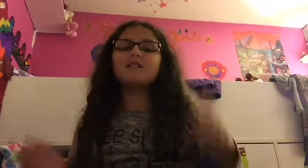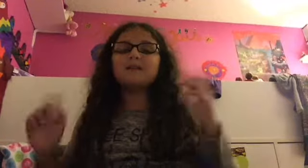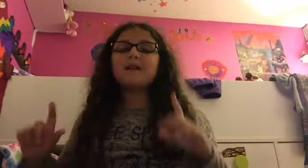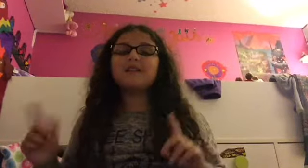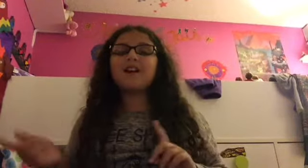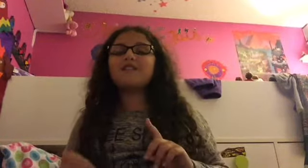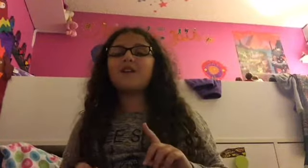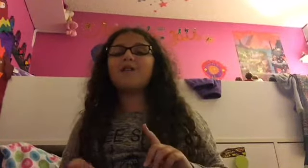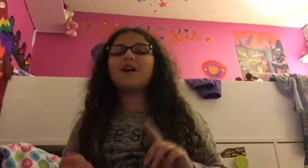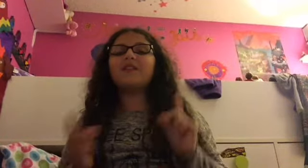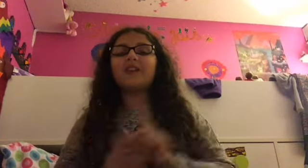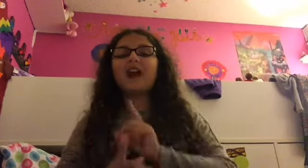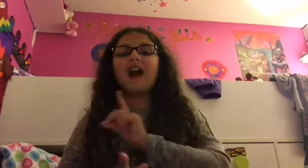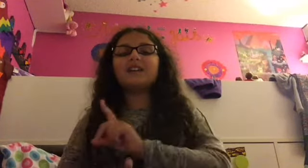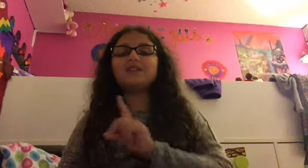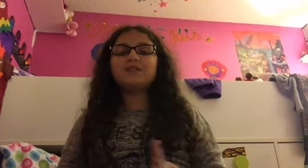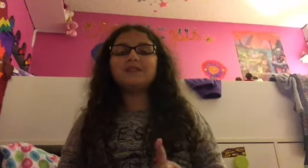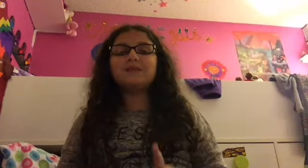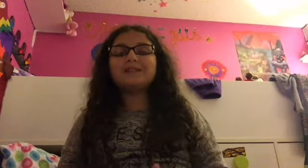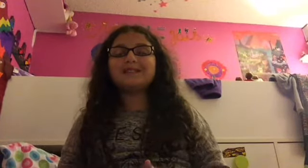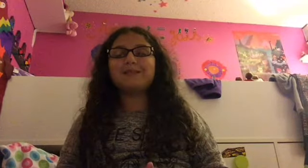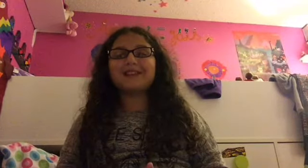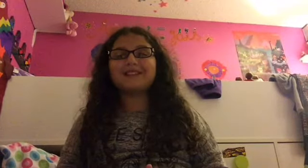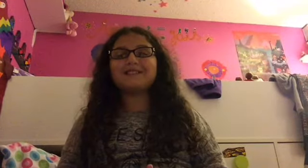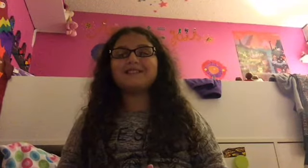you might not know that I do speak Spanish,